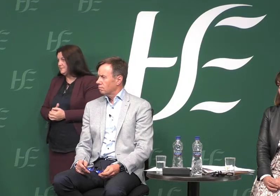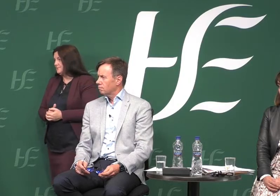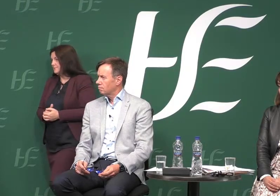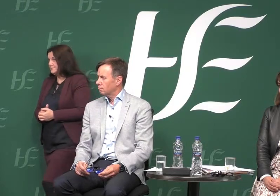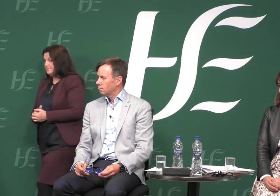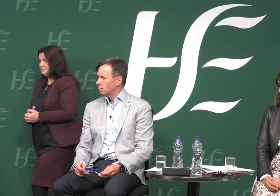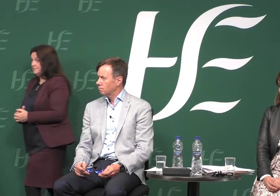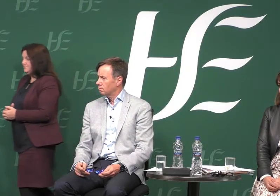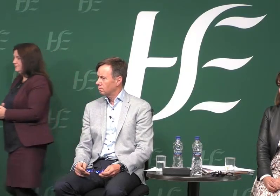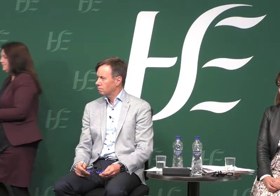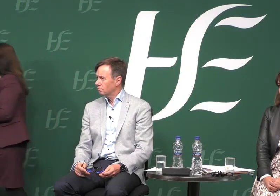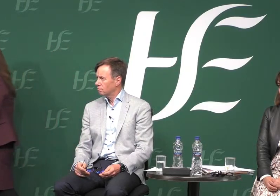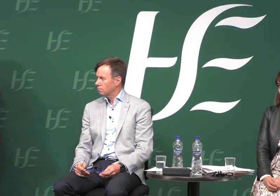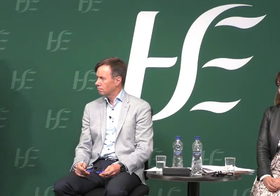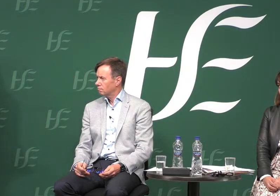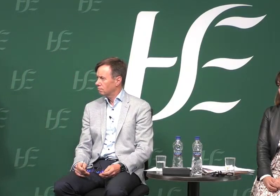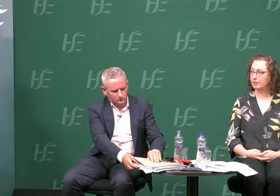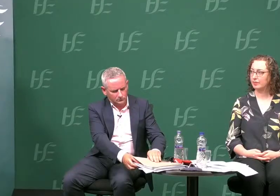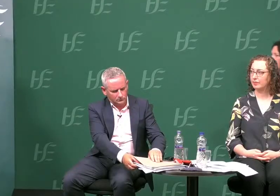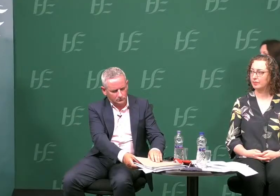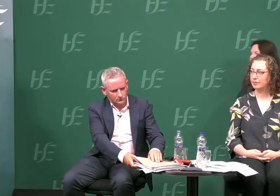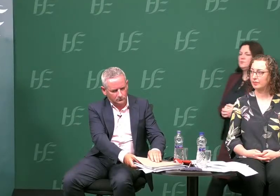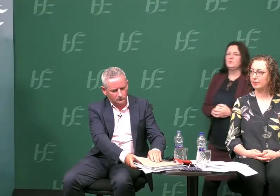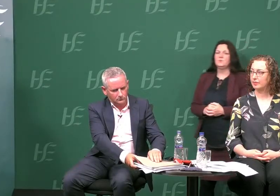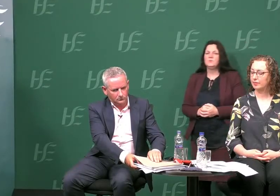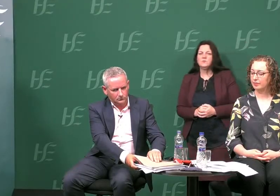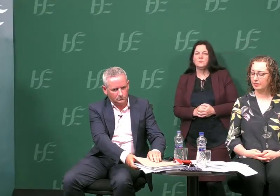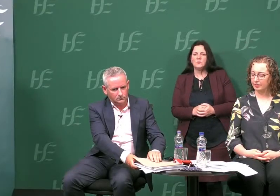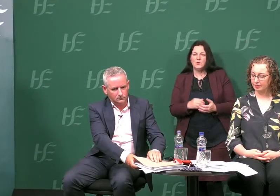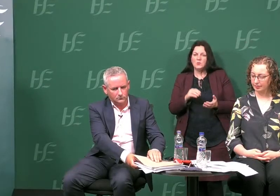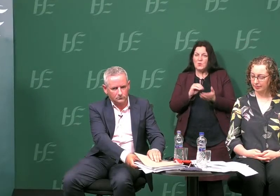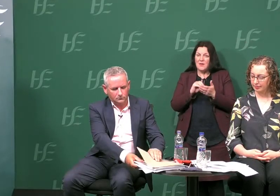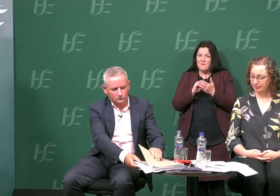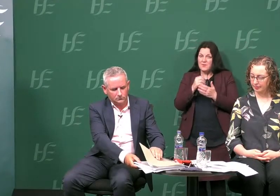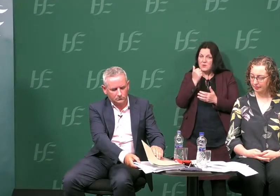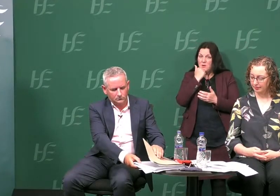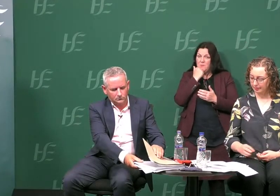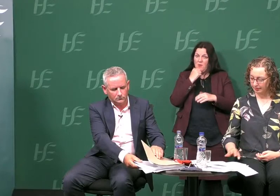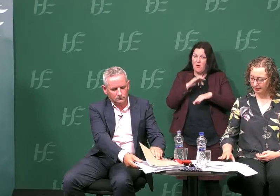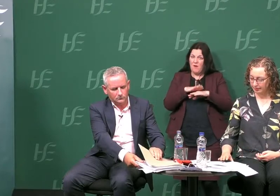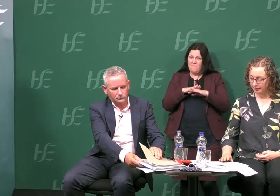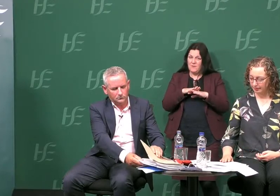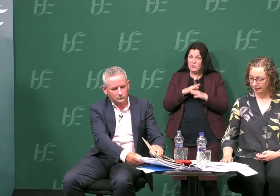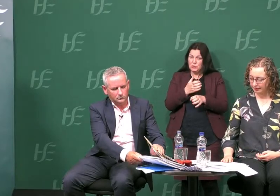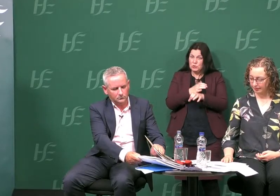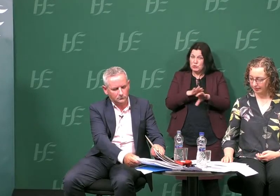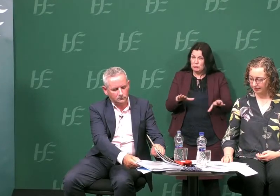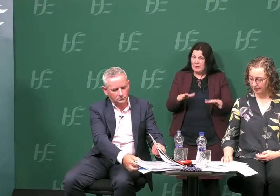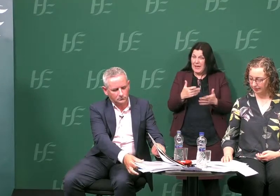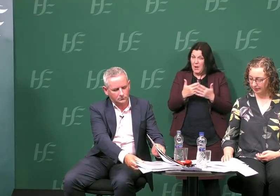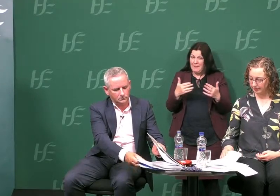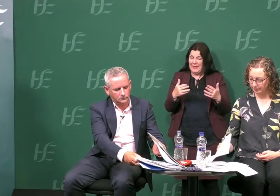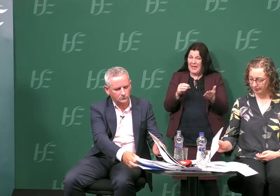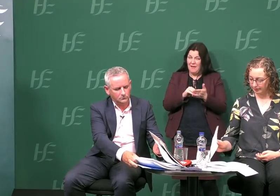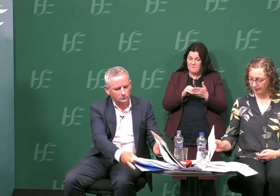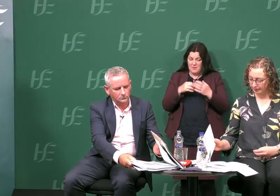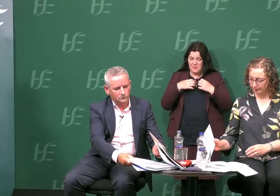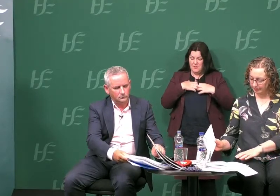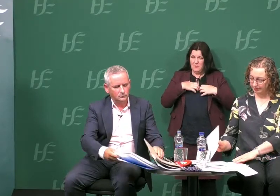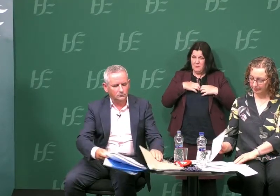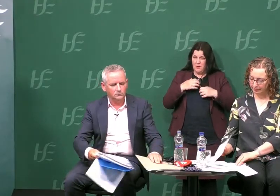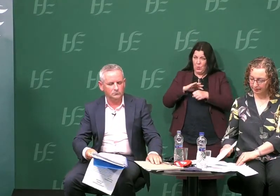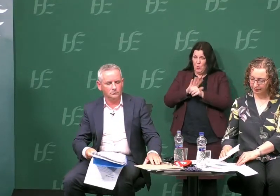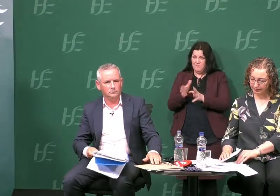a figure for the number of cases of this inflammatory system disease affecting children, and anything about outcomes? I did ask the press office during the